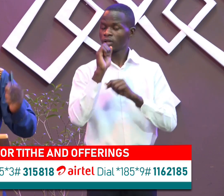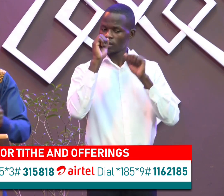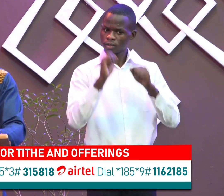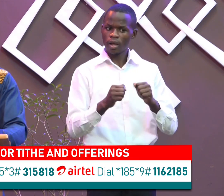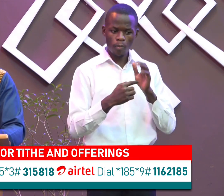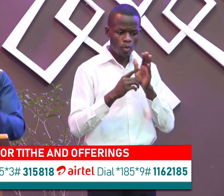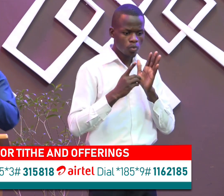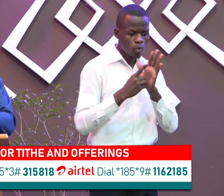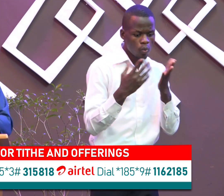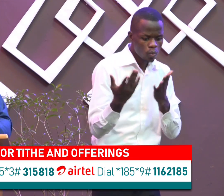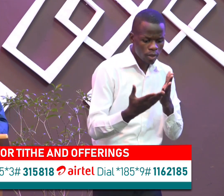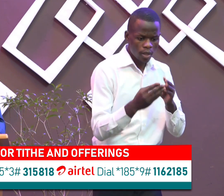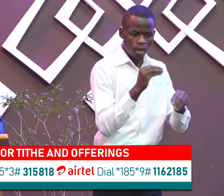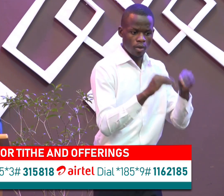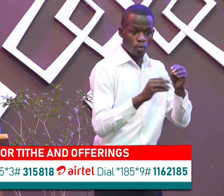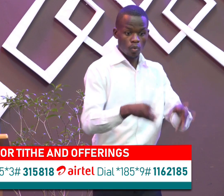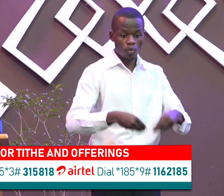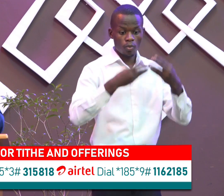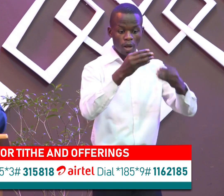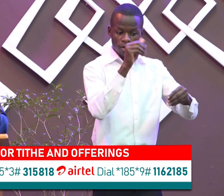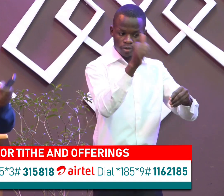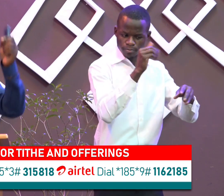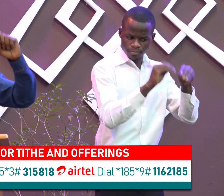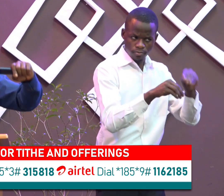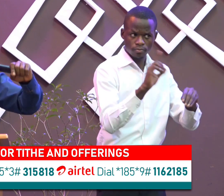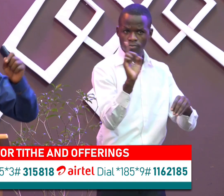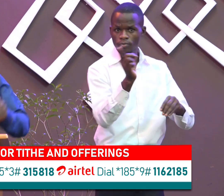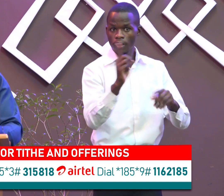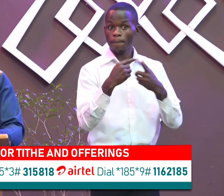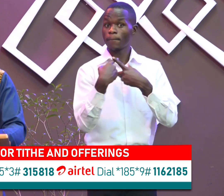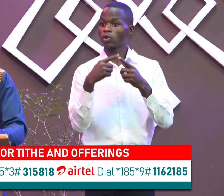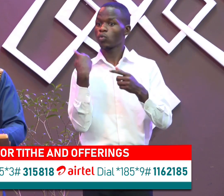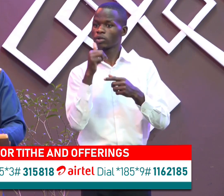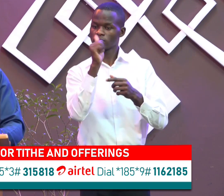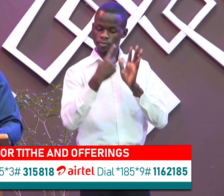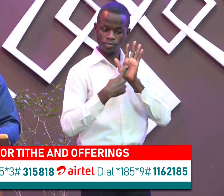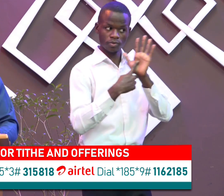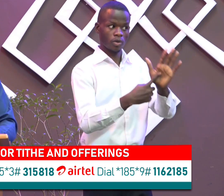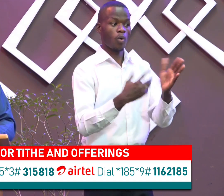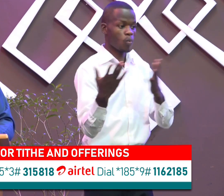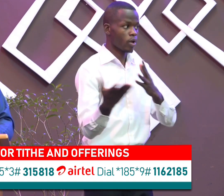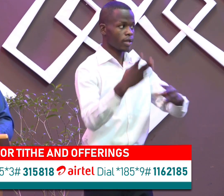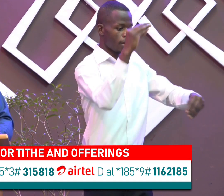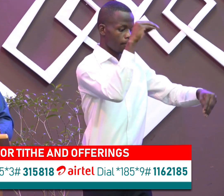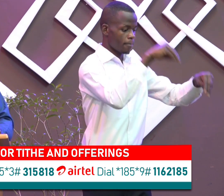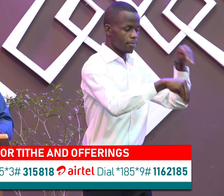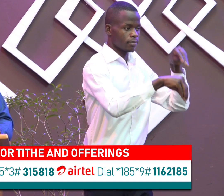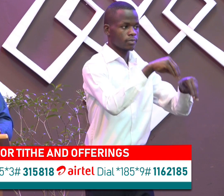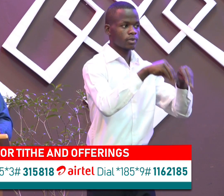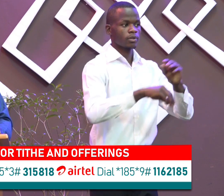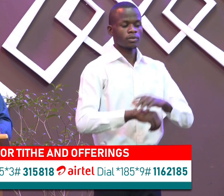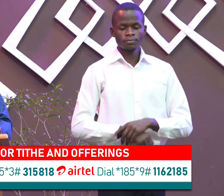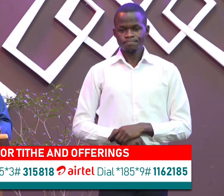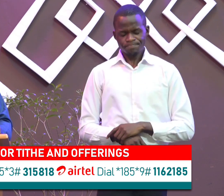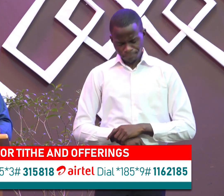webateka ekiweebwayo tochimuwa kikuteerayo wabula akulaga webakiteerayo. If you can come by